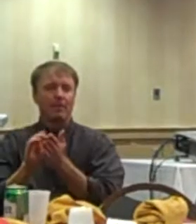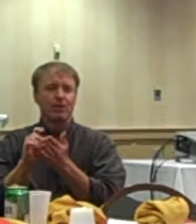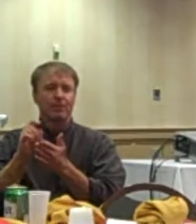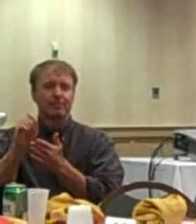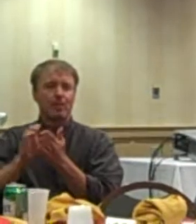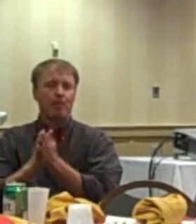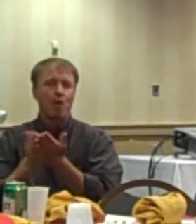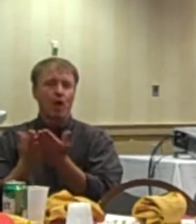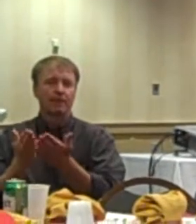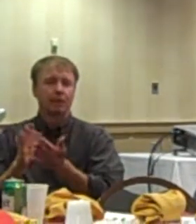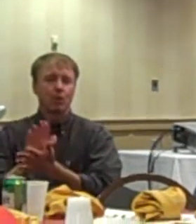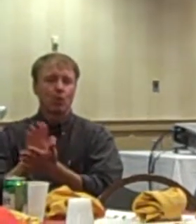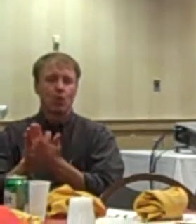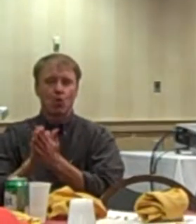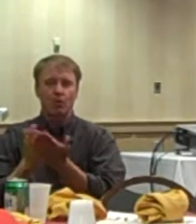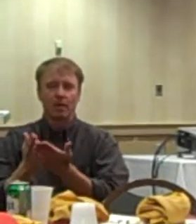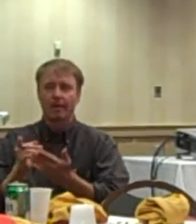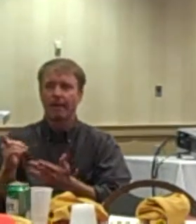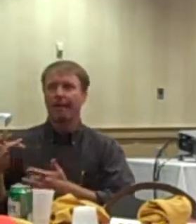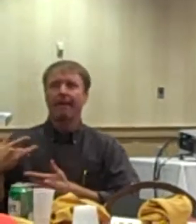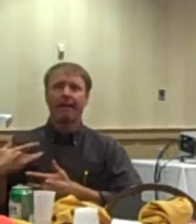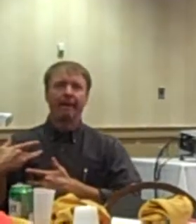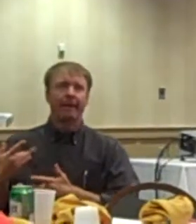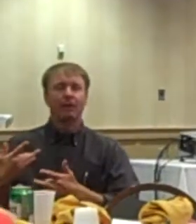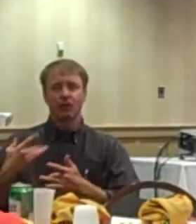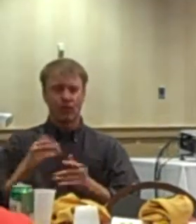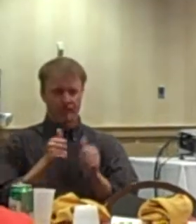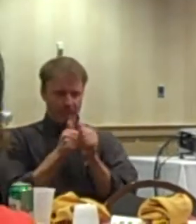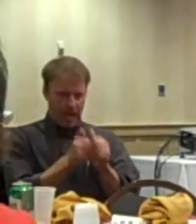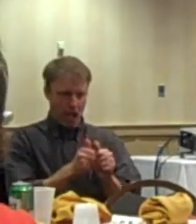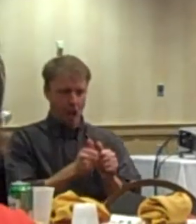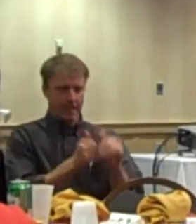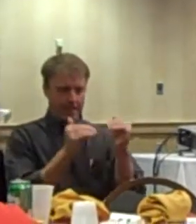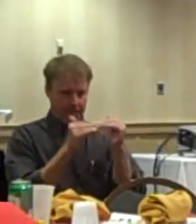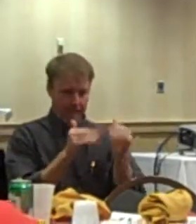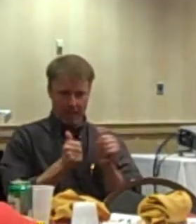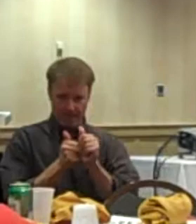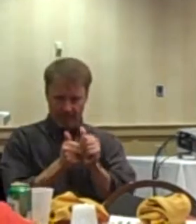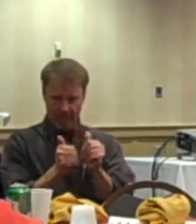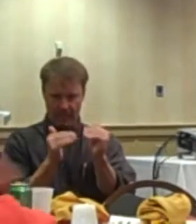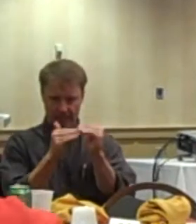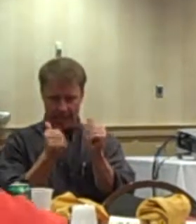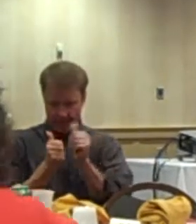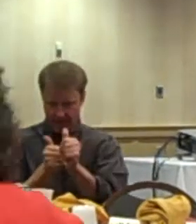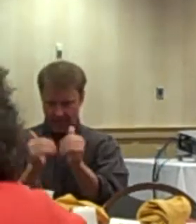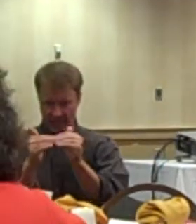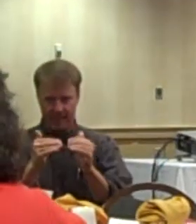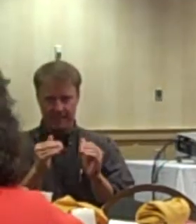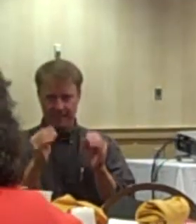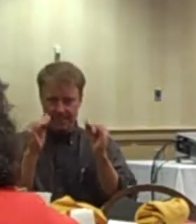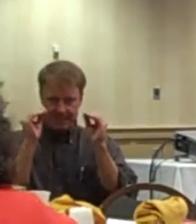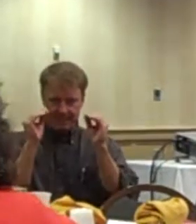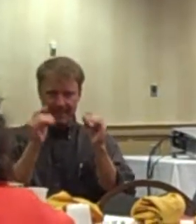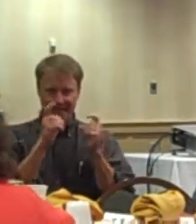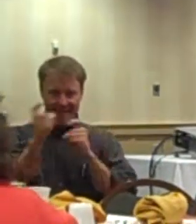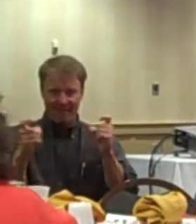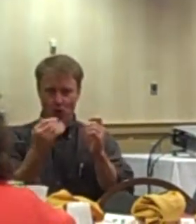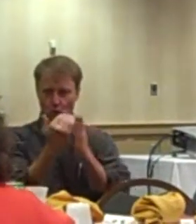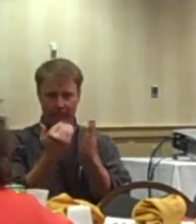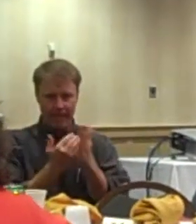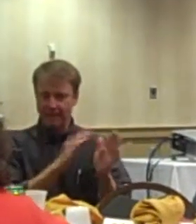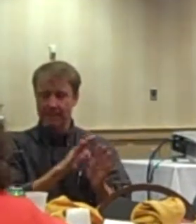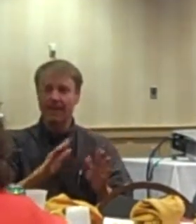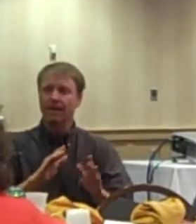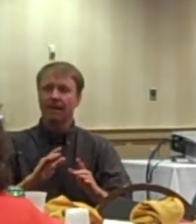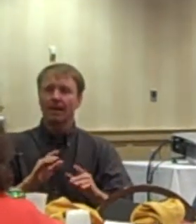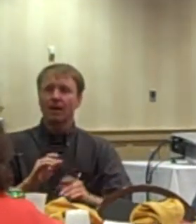their habit of just going standard by standard and spitting out lesson by lesson for them, we didn't assume they